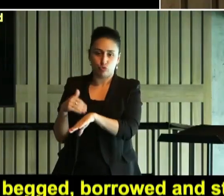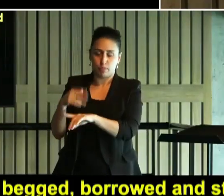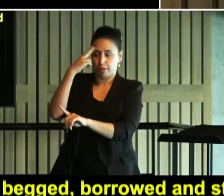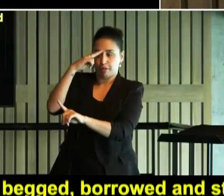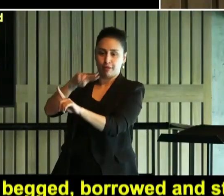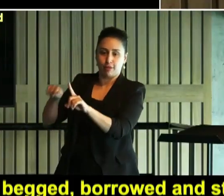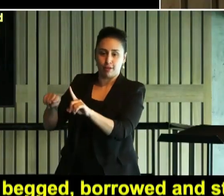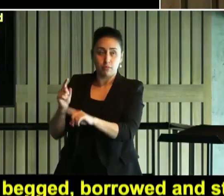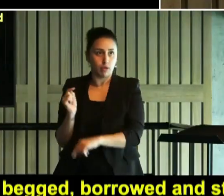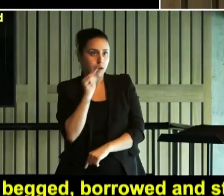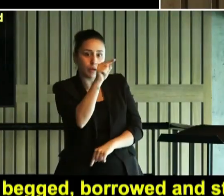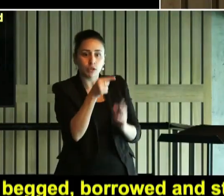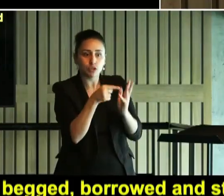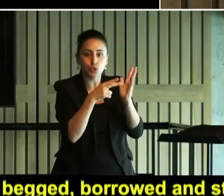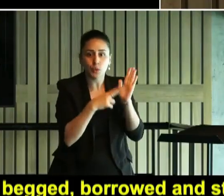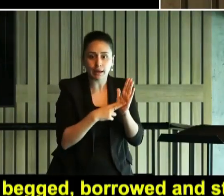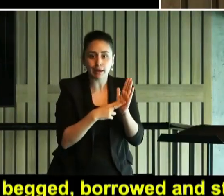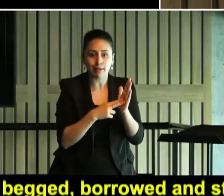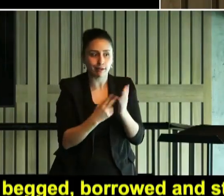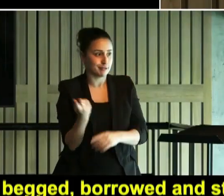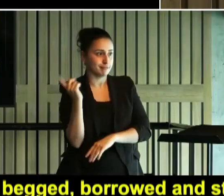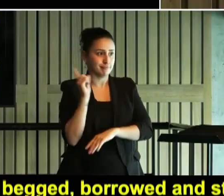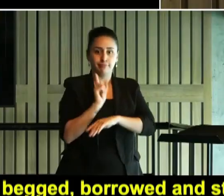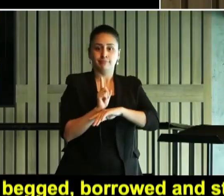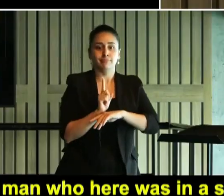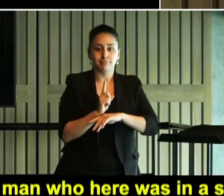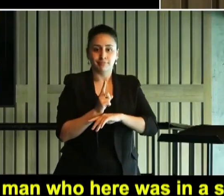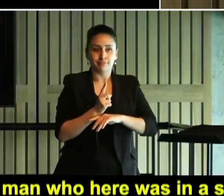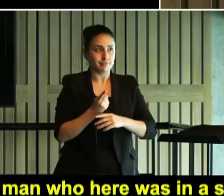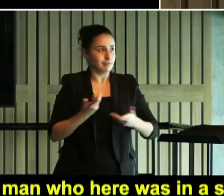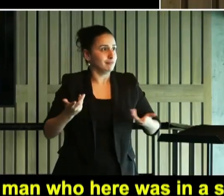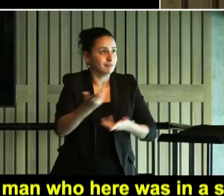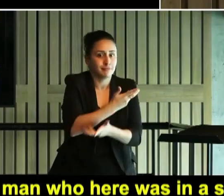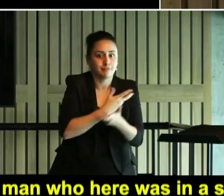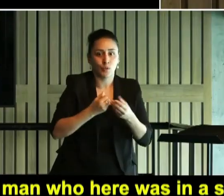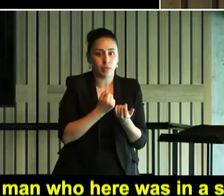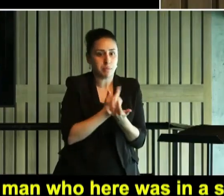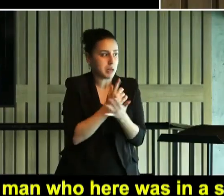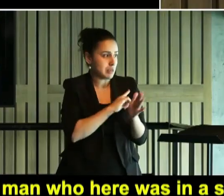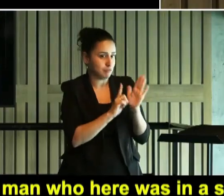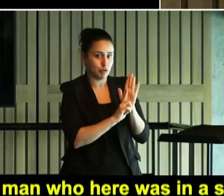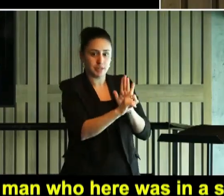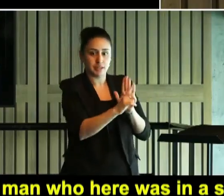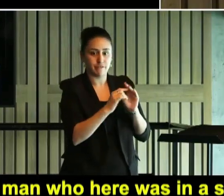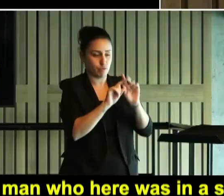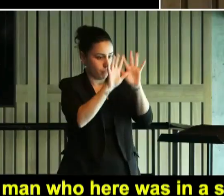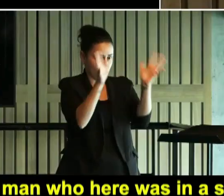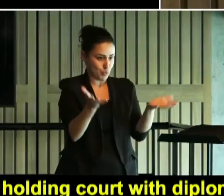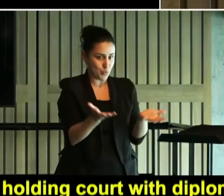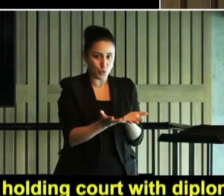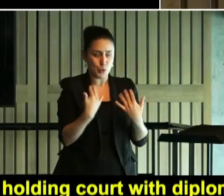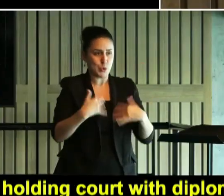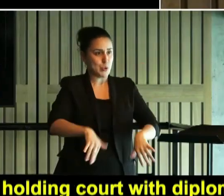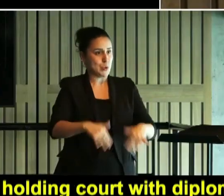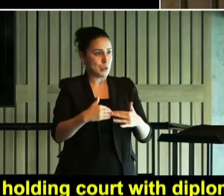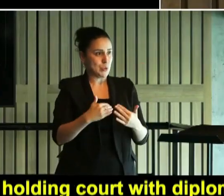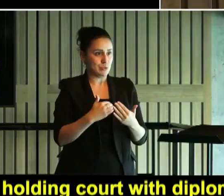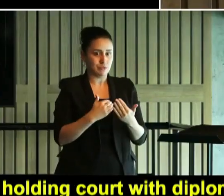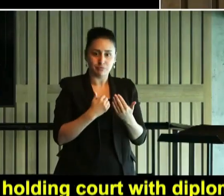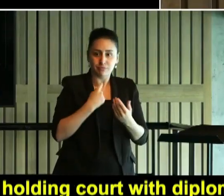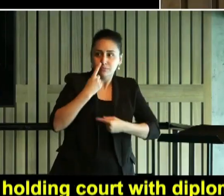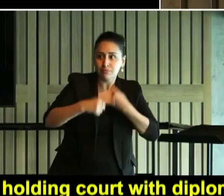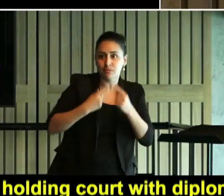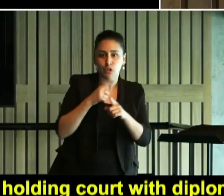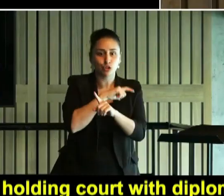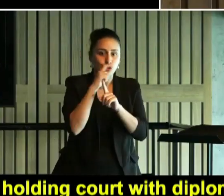United Nations holding court with diplomatic representatives from all around the world, sharing his story, his culture, what he does. Then